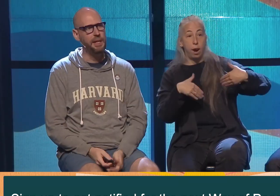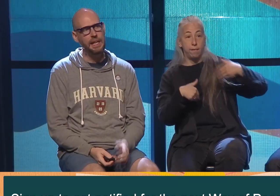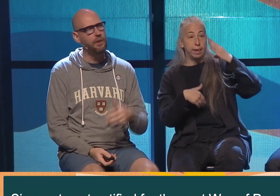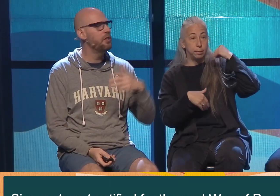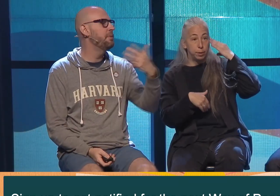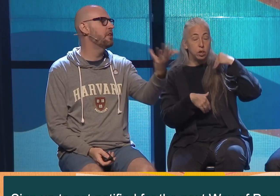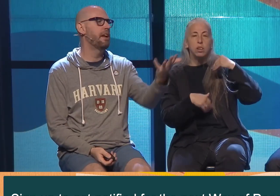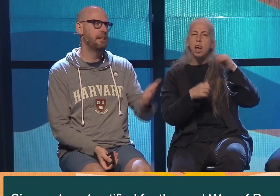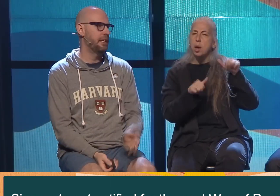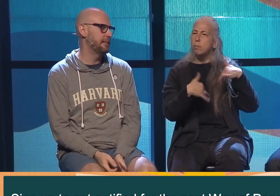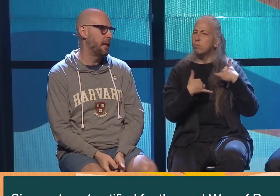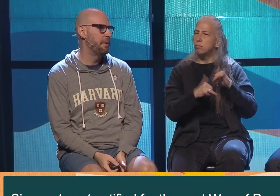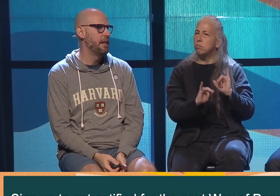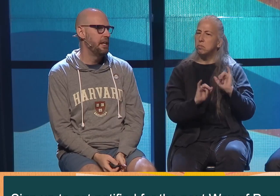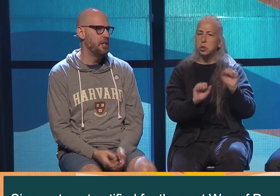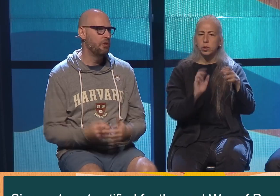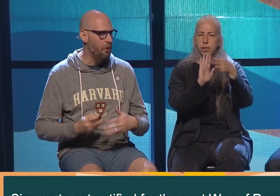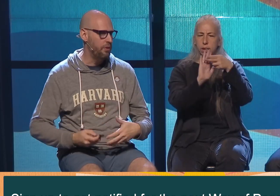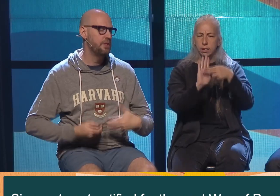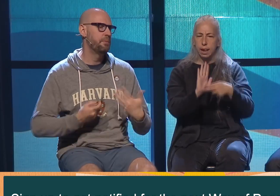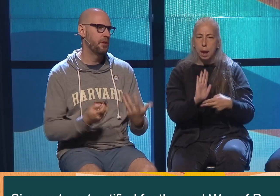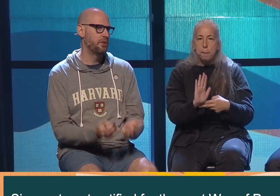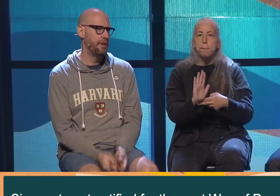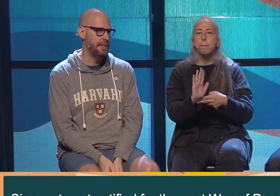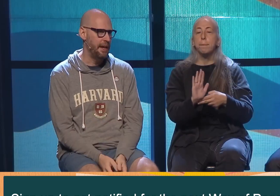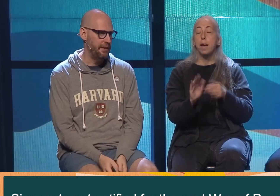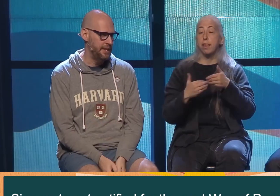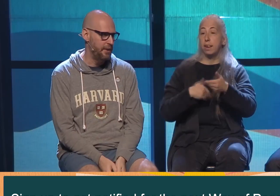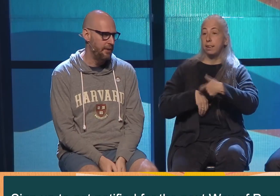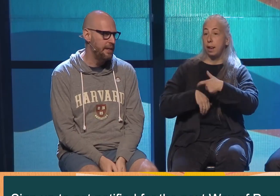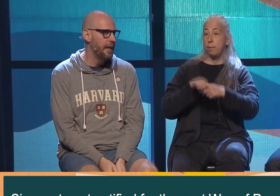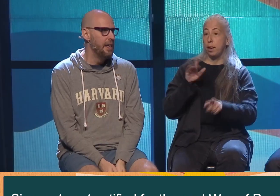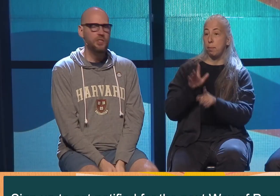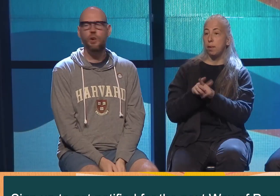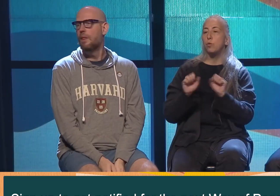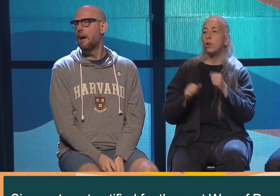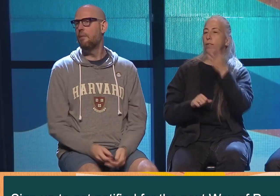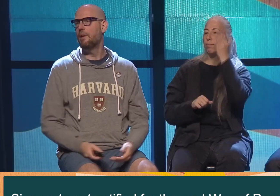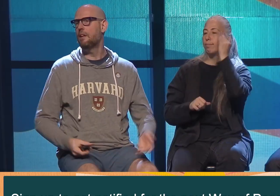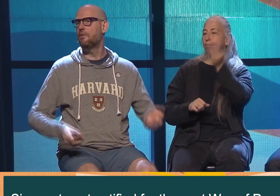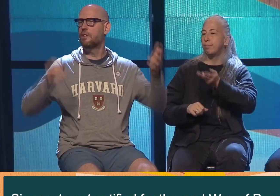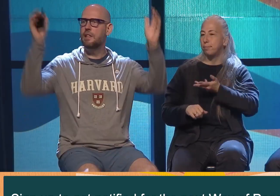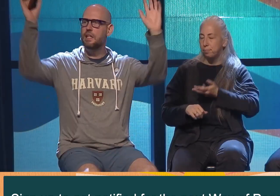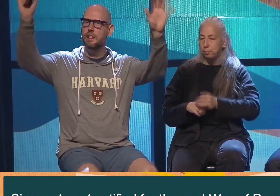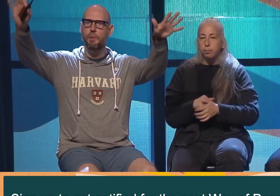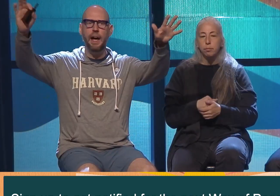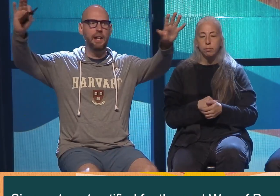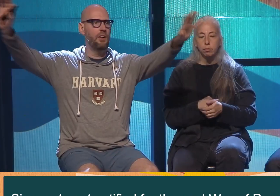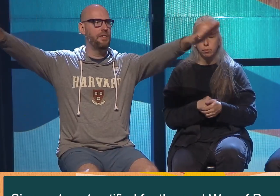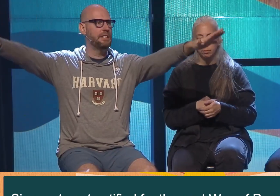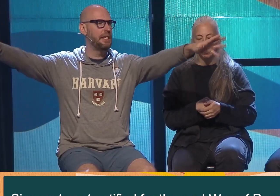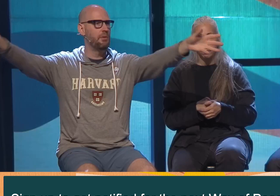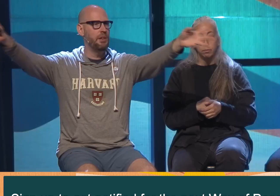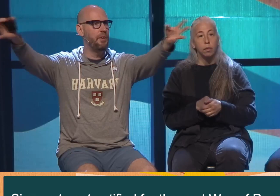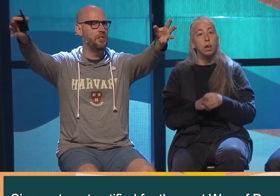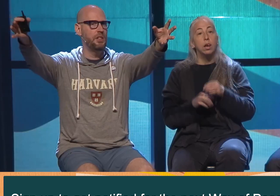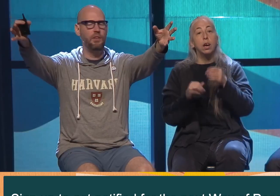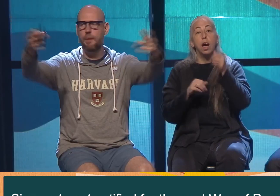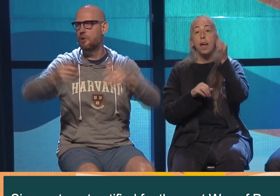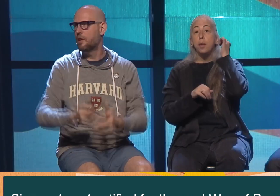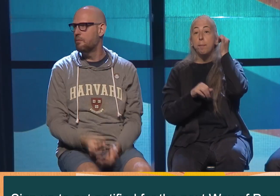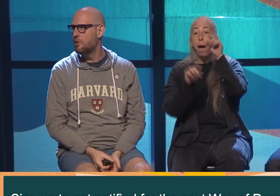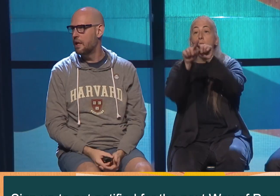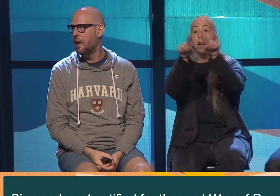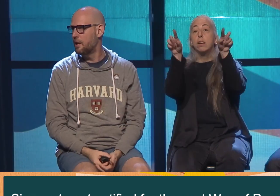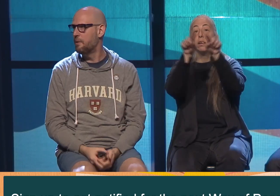one's coming. And that could be a great next step in your own spiritual vitality, all right? So if you're in the back or on the sides, I want to invite you to